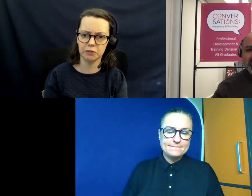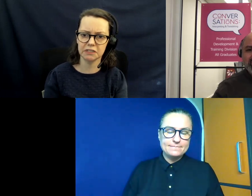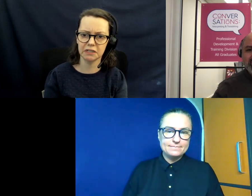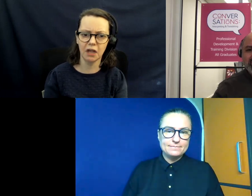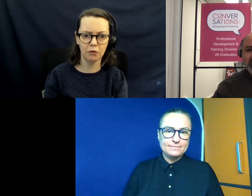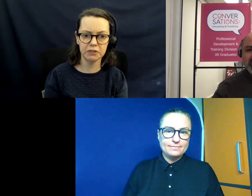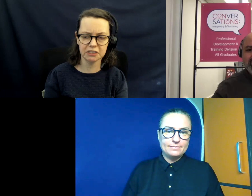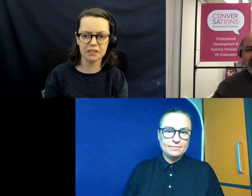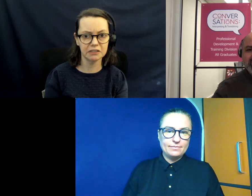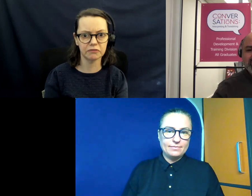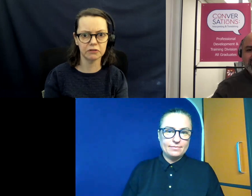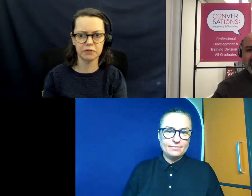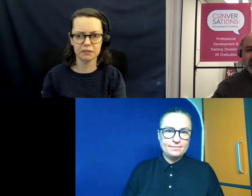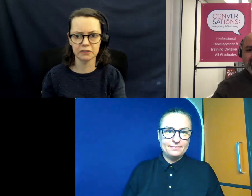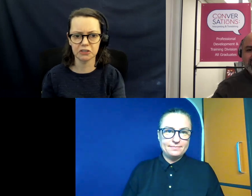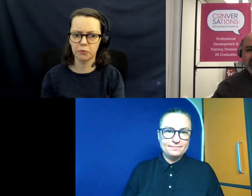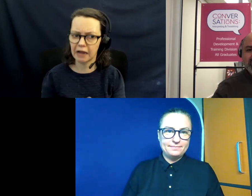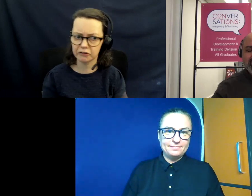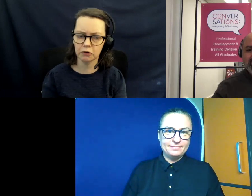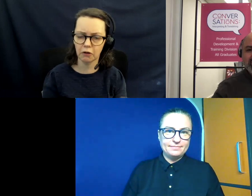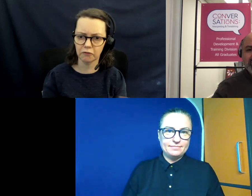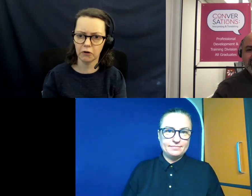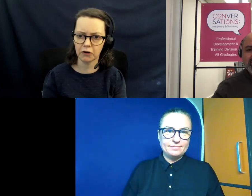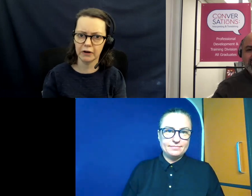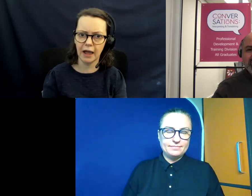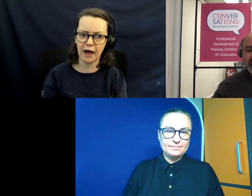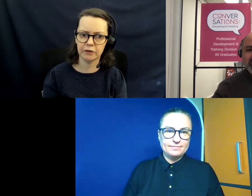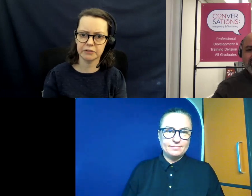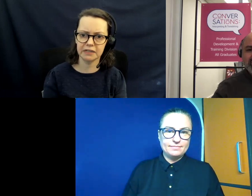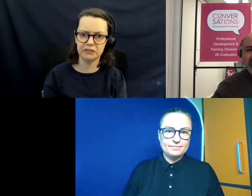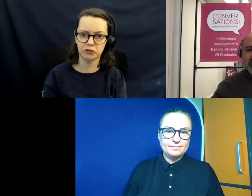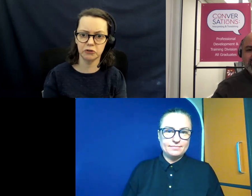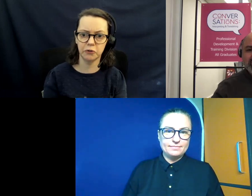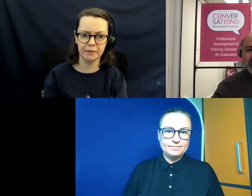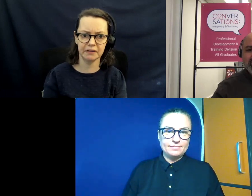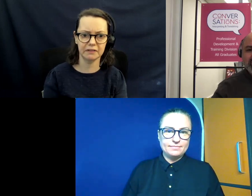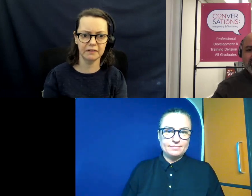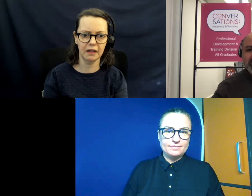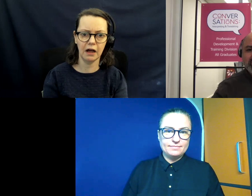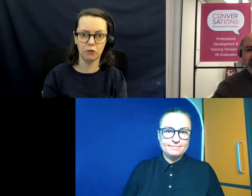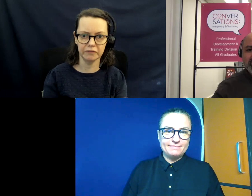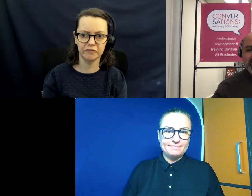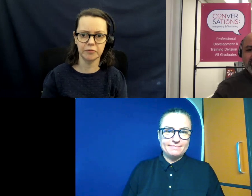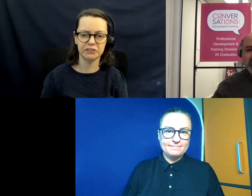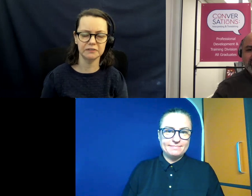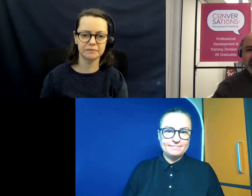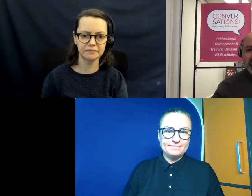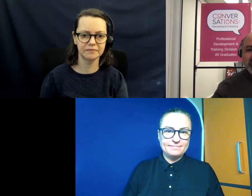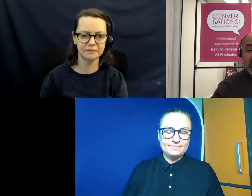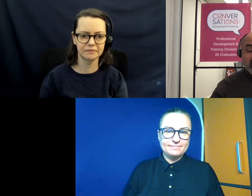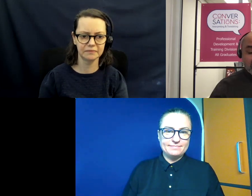deaf community, which is different to English. So we had to do a lot of work on how to present in 2 minutes a lot of